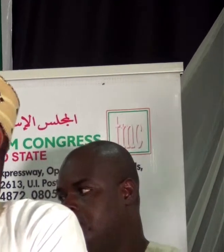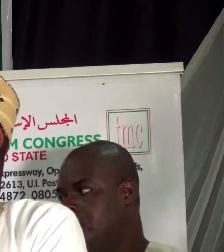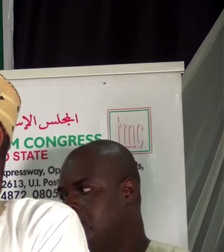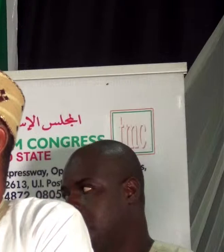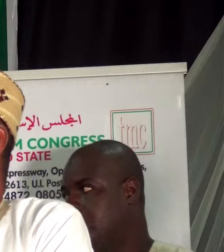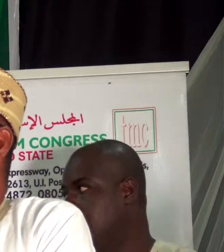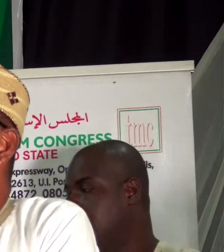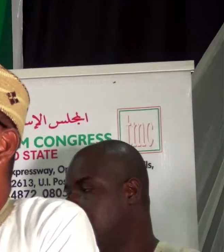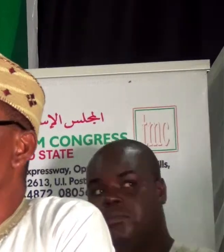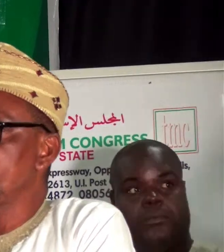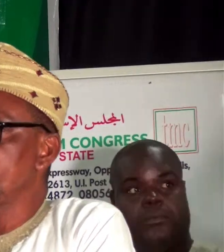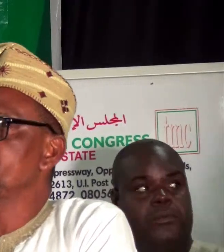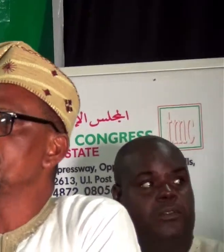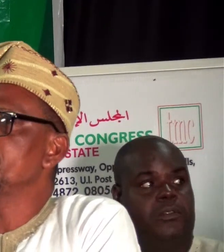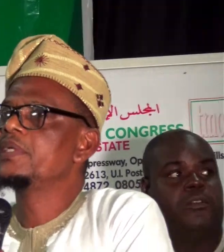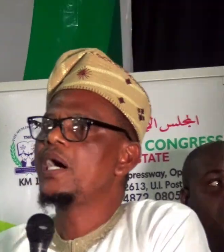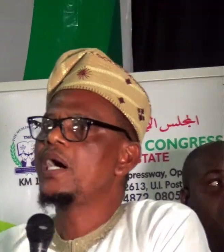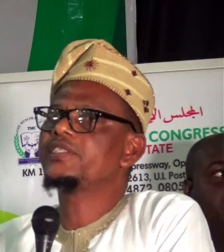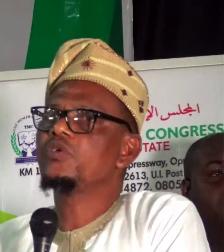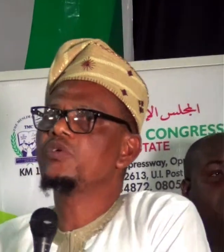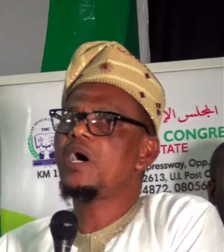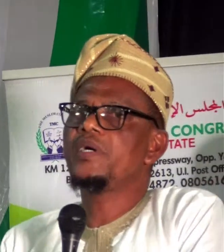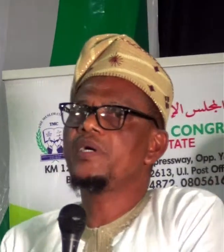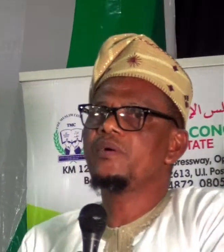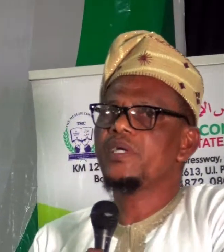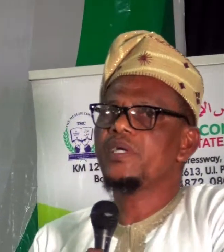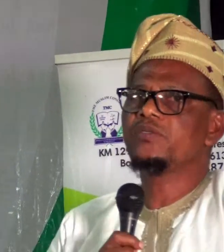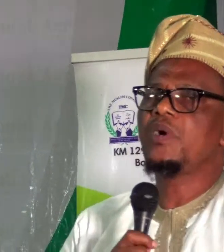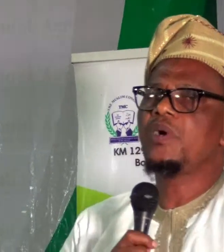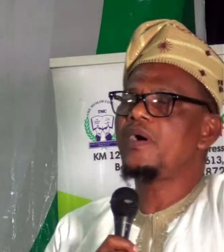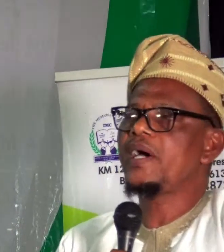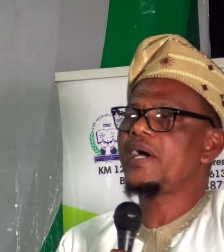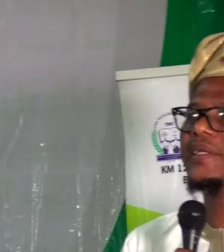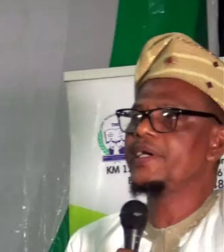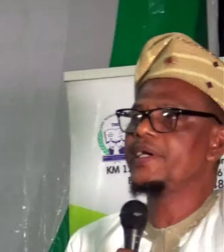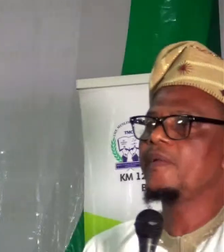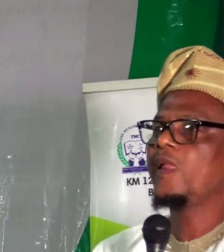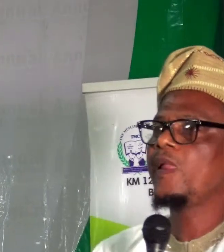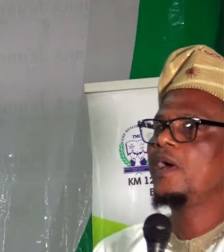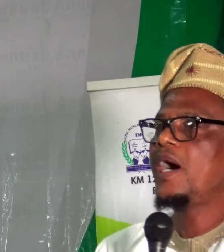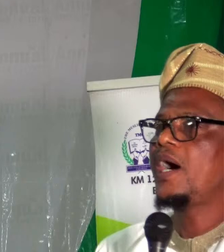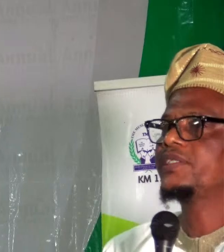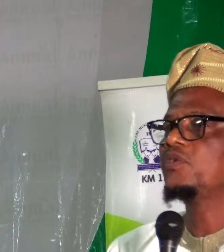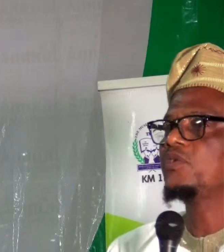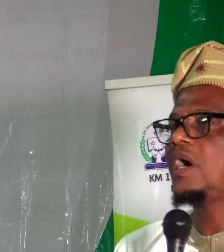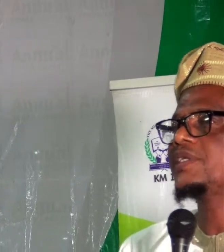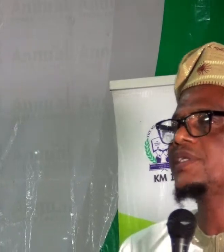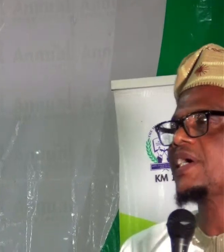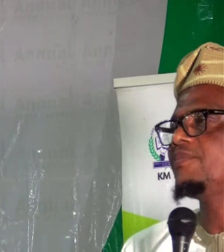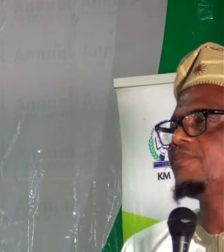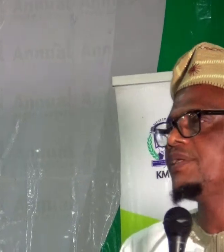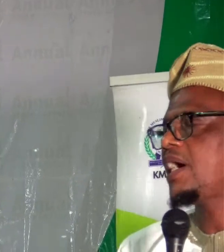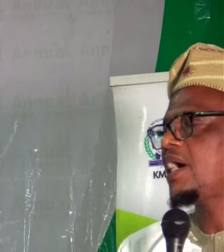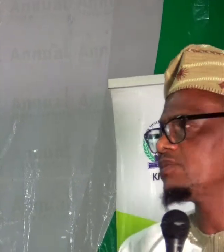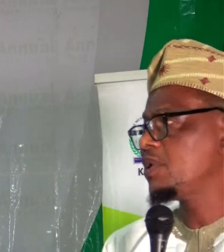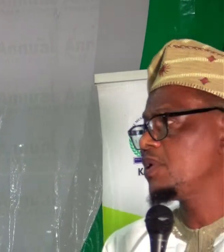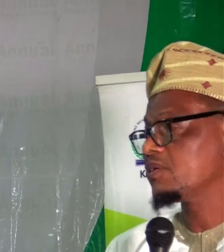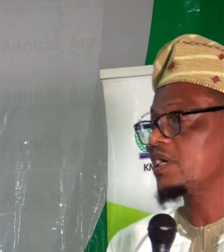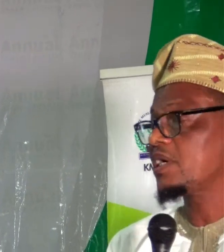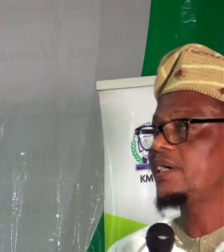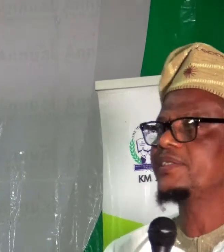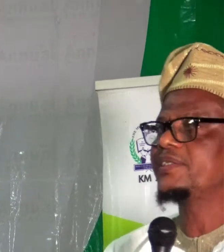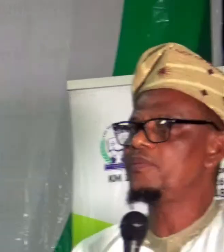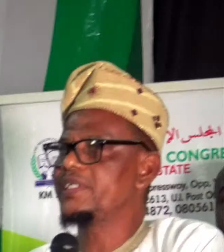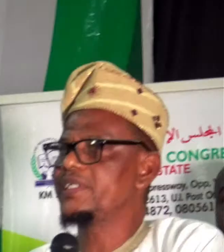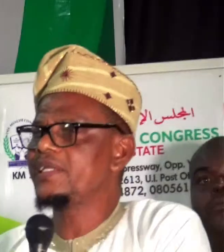máa bá aṣíwájú ẹ̀dá Muhammad àti gbogbo àwọn ìyàwó rẹ̀ àti gbogbo àwọn aráalé rẹ̀ ati gbugbu awon sabi ati gbugbu eni kokan wa